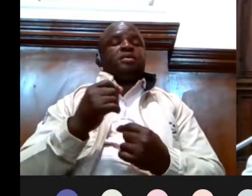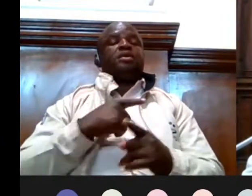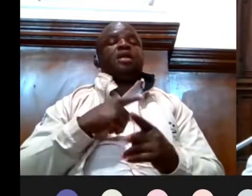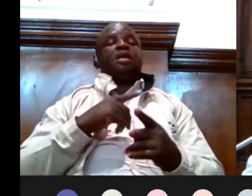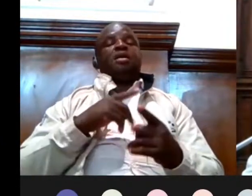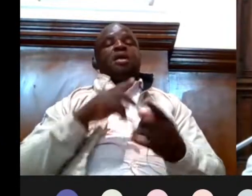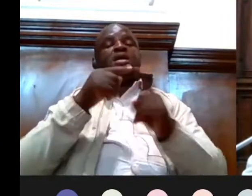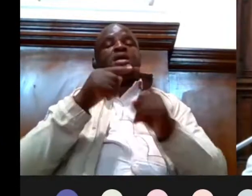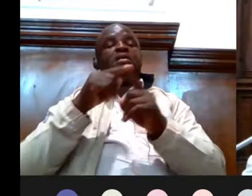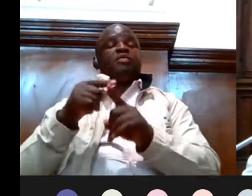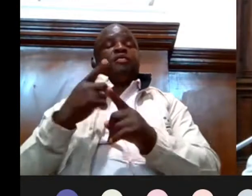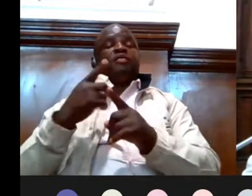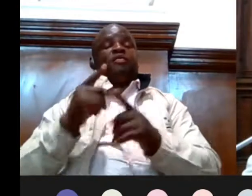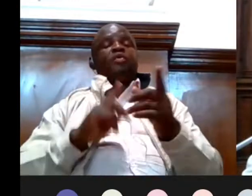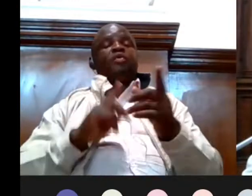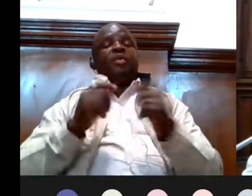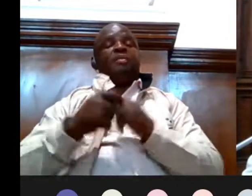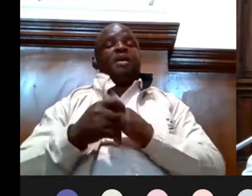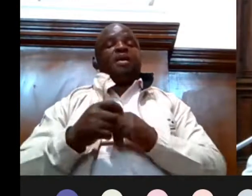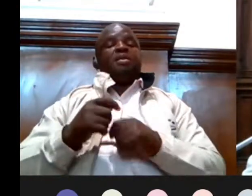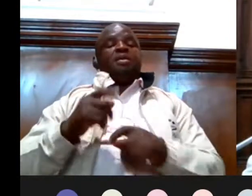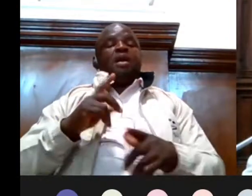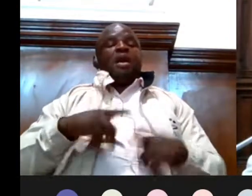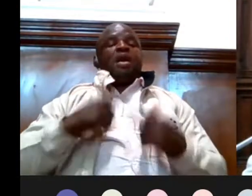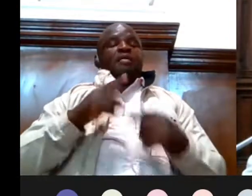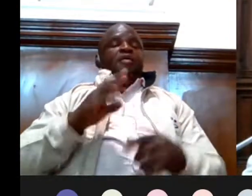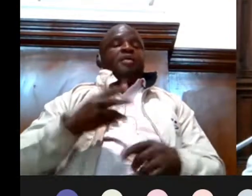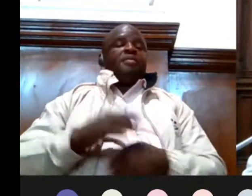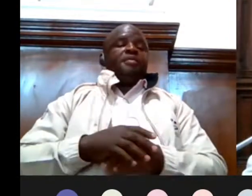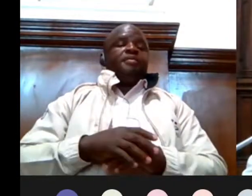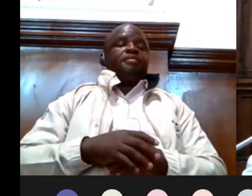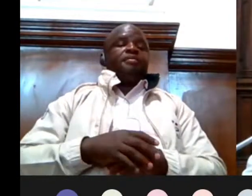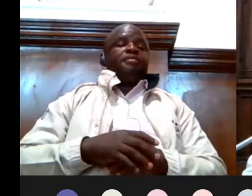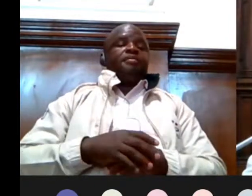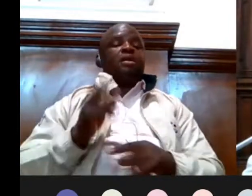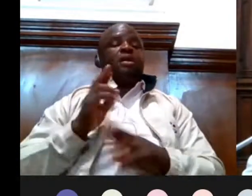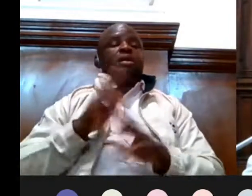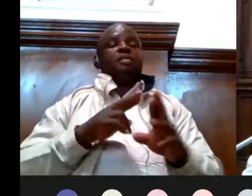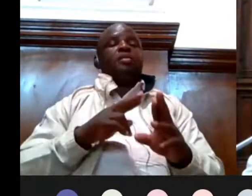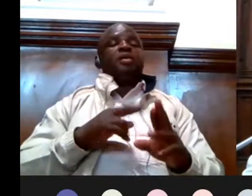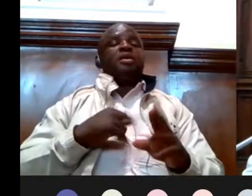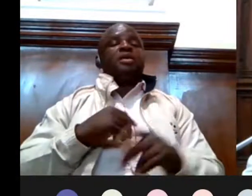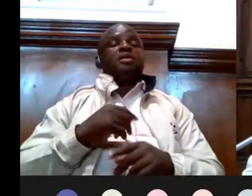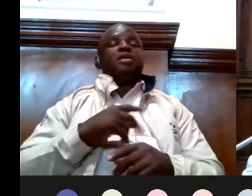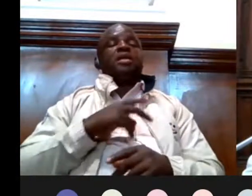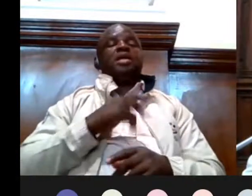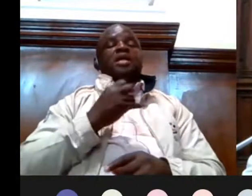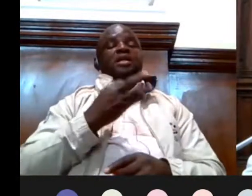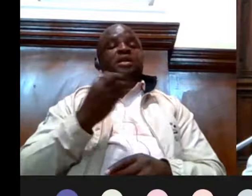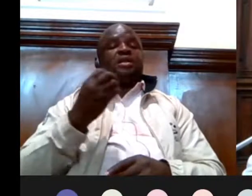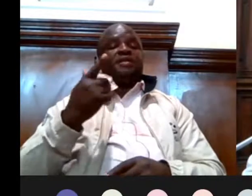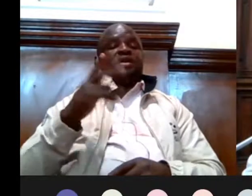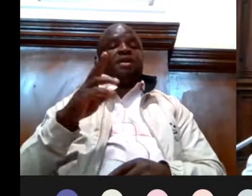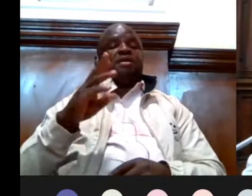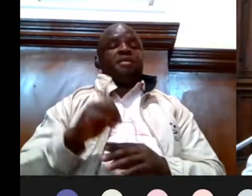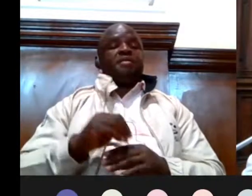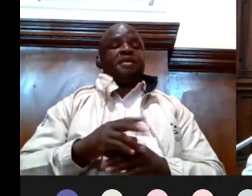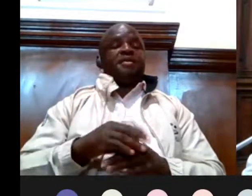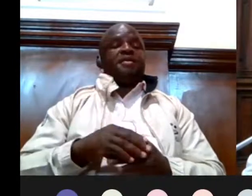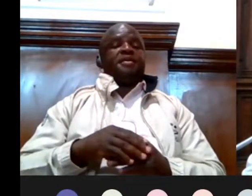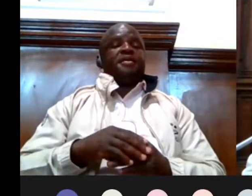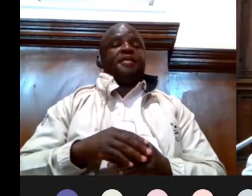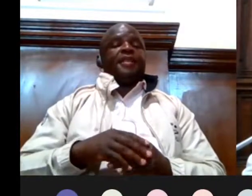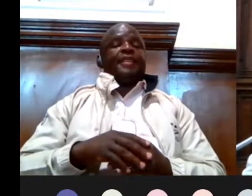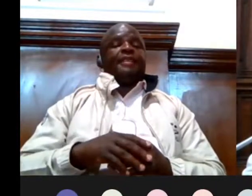effort to improve the status of women. Today, I report that out of 378 members of